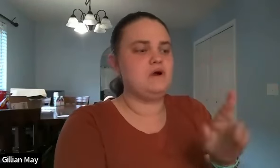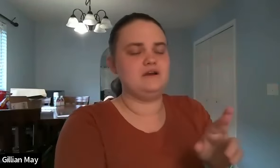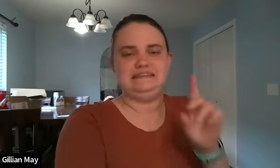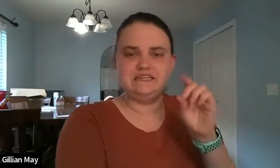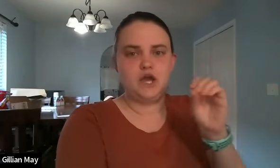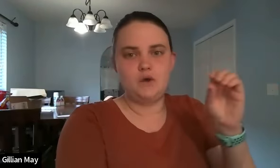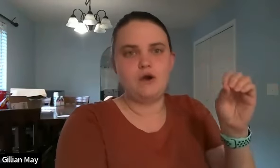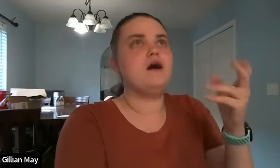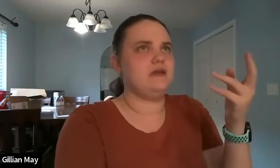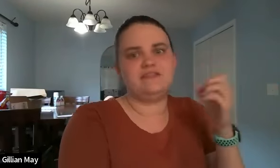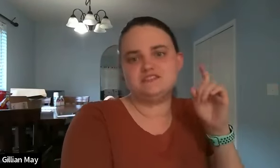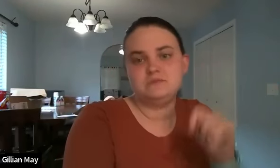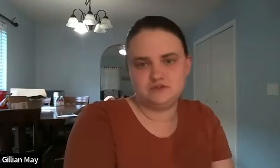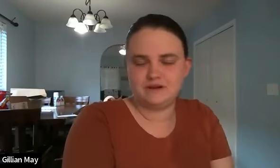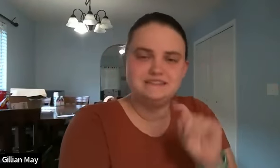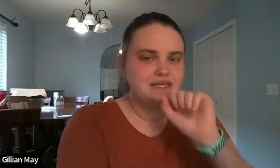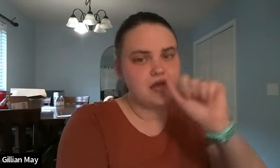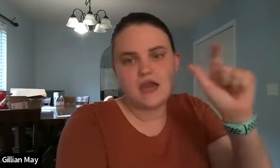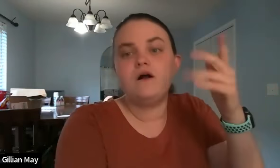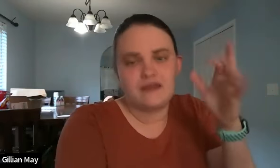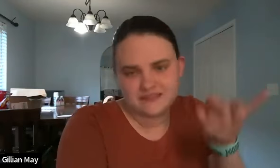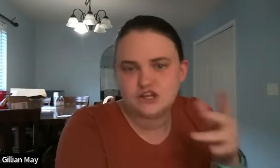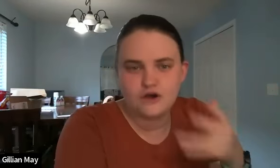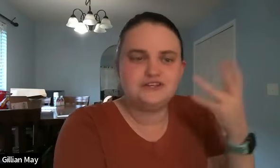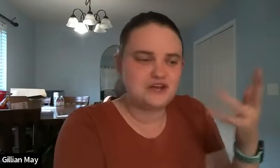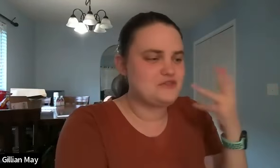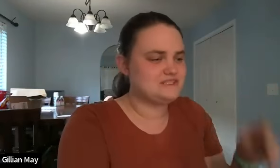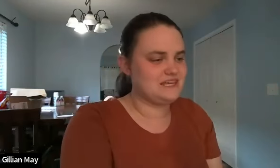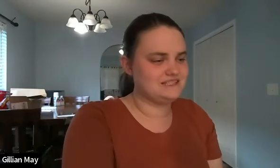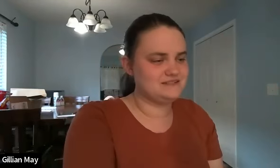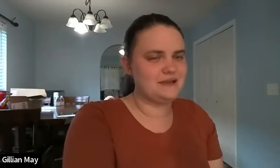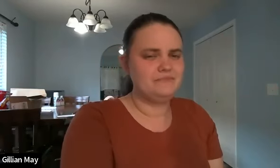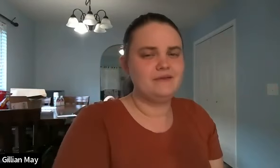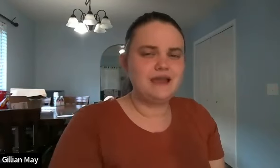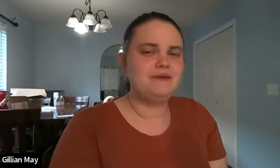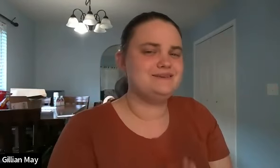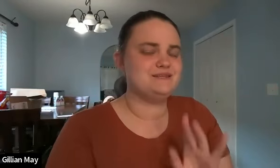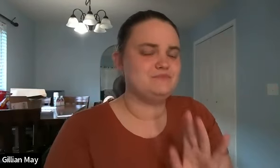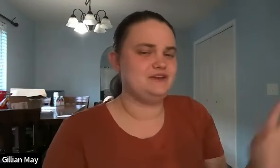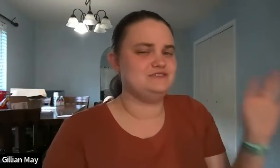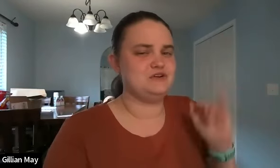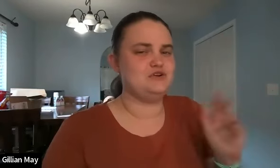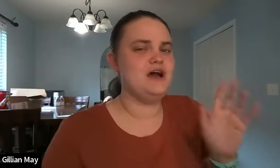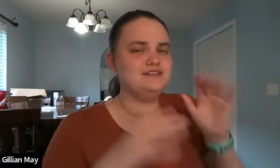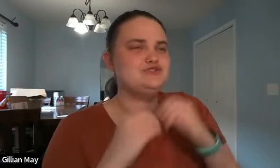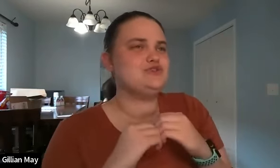door, DOO. Okay, that's gonna be door. TAL. Okay, that's tall. Those things. I was like, pick some letters that are not